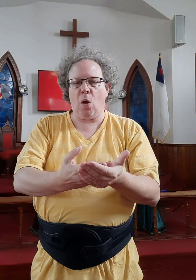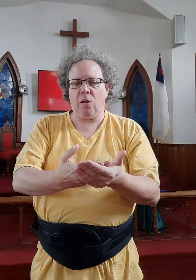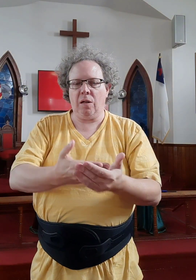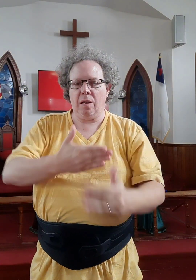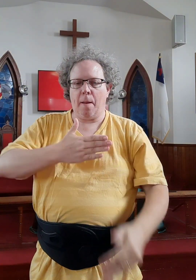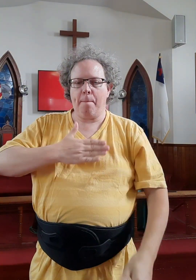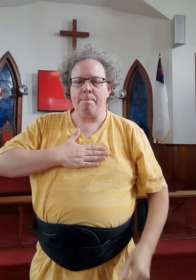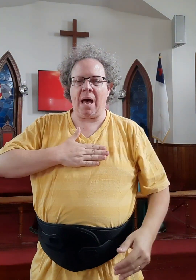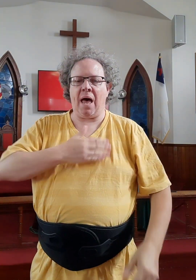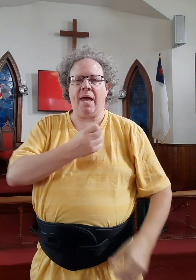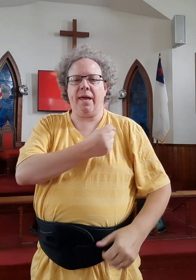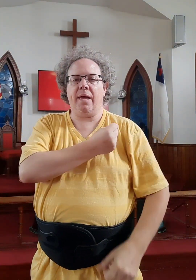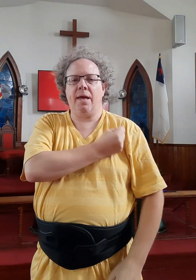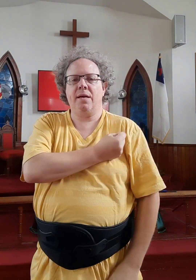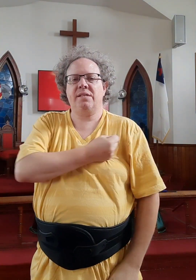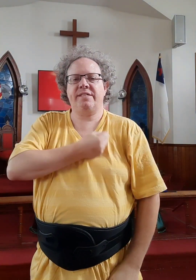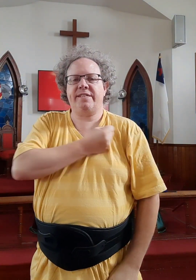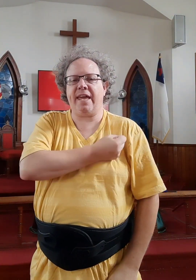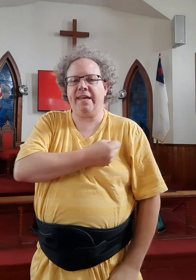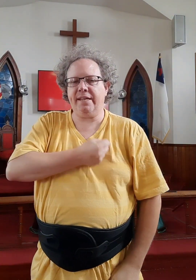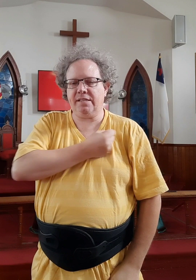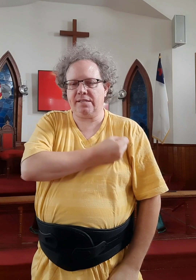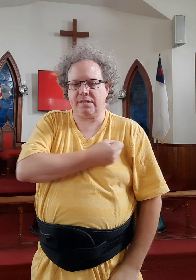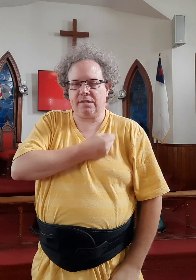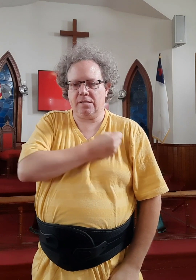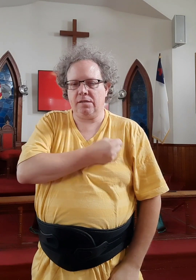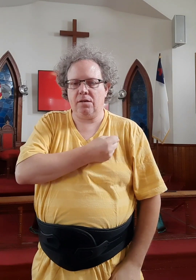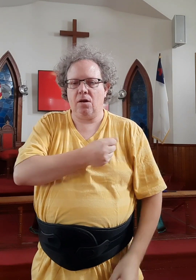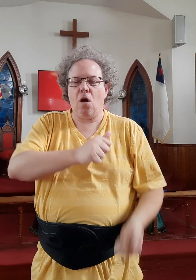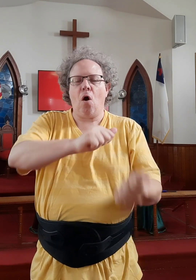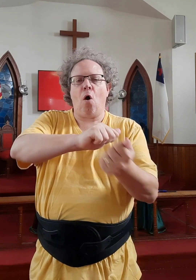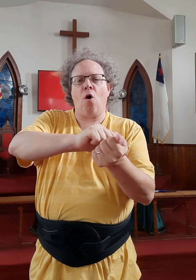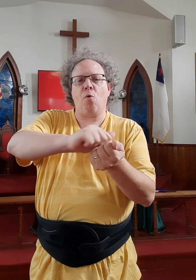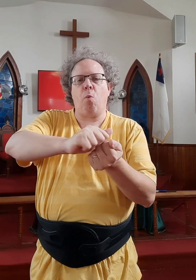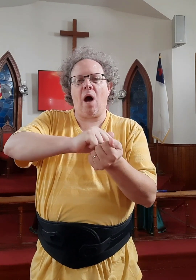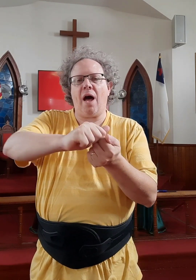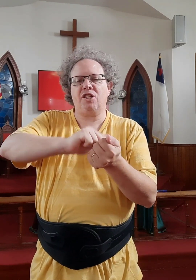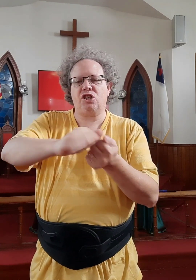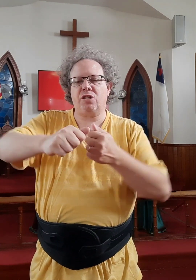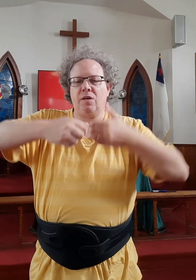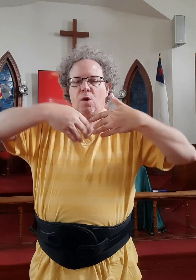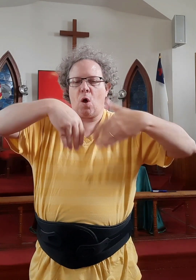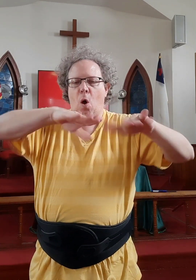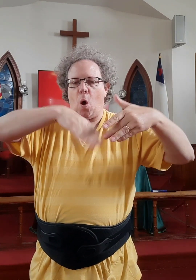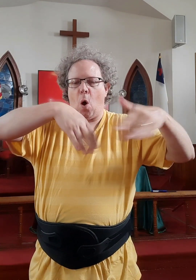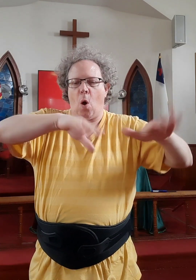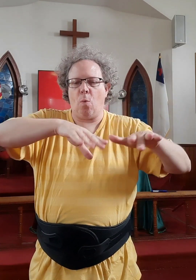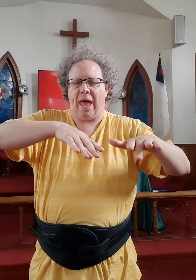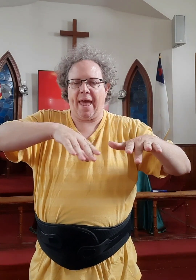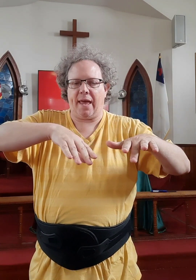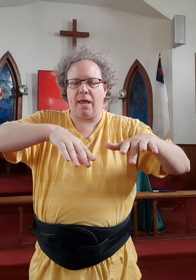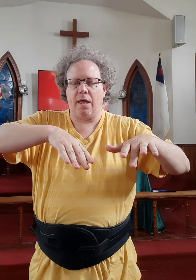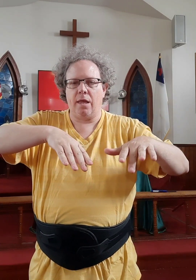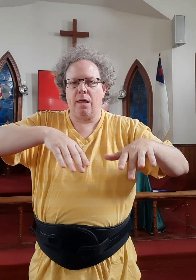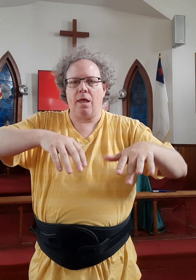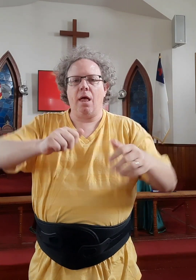All my stains are washed away.